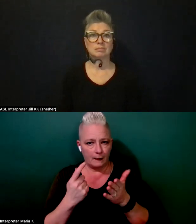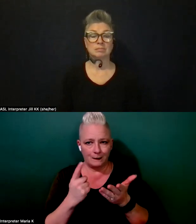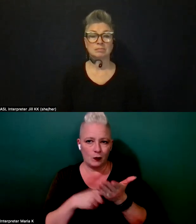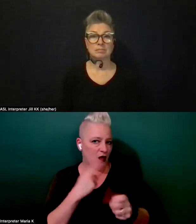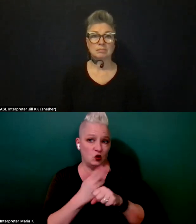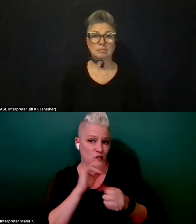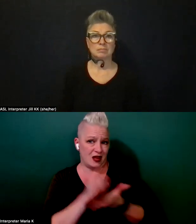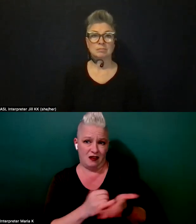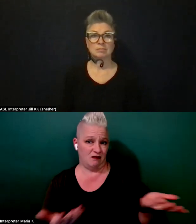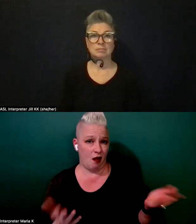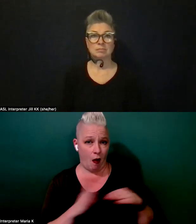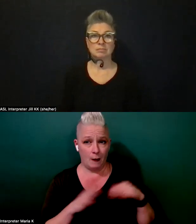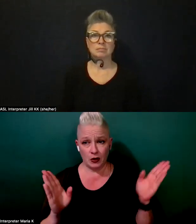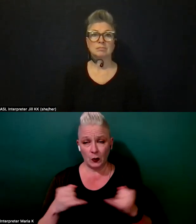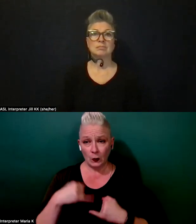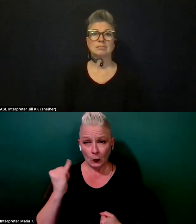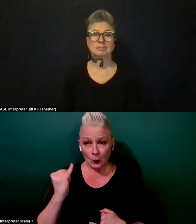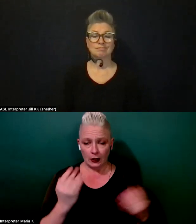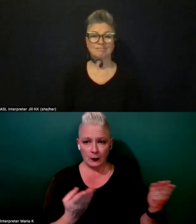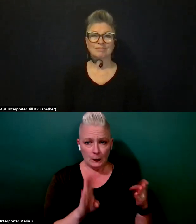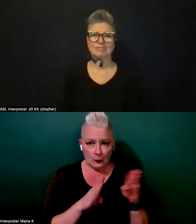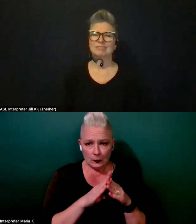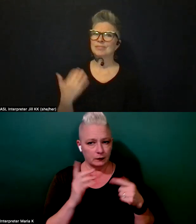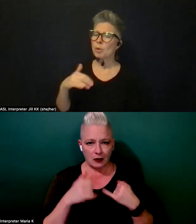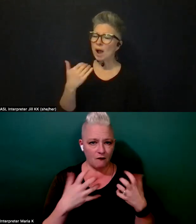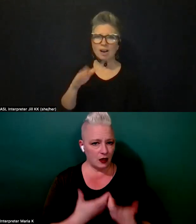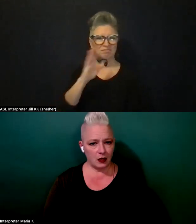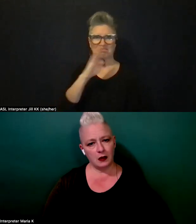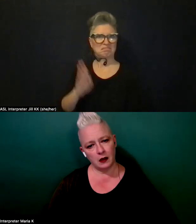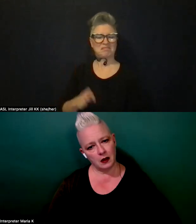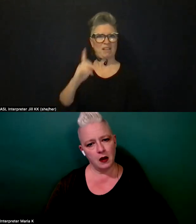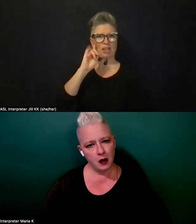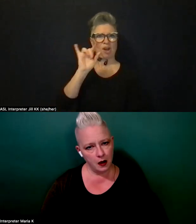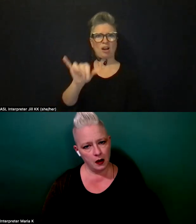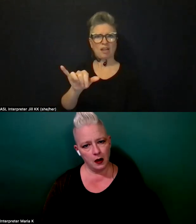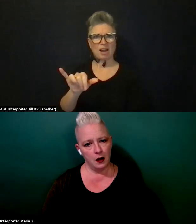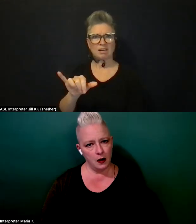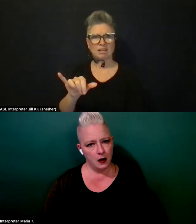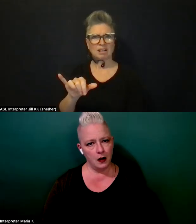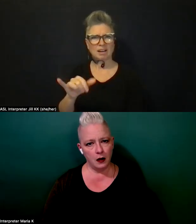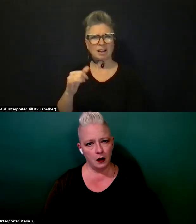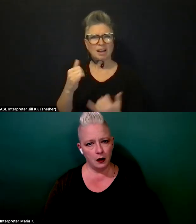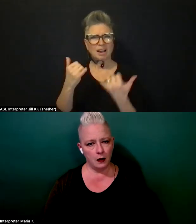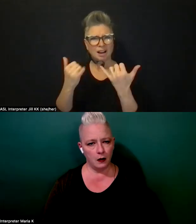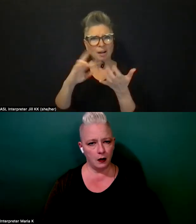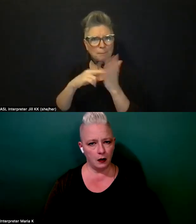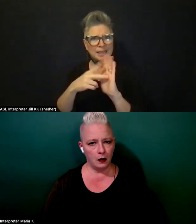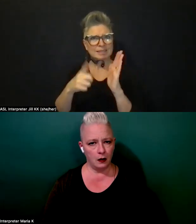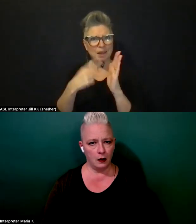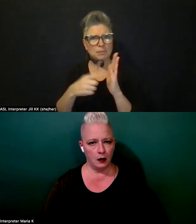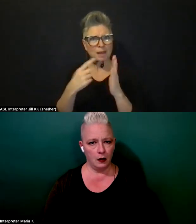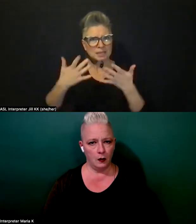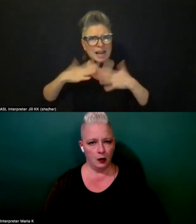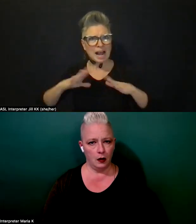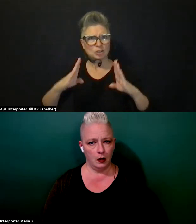certain piece on a certain person. wow, I never thought of that, but I was like thinking like the cartoon will be really good. They get